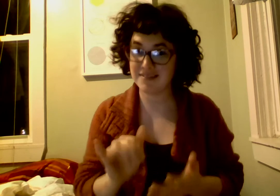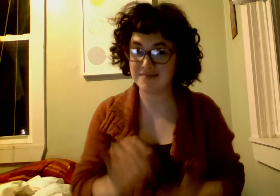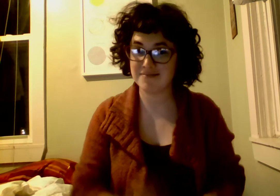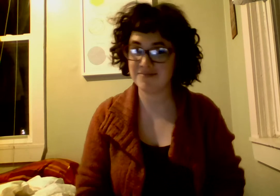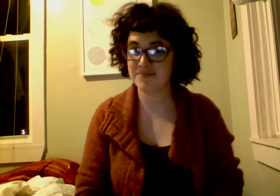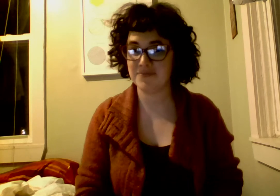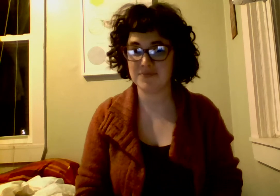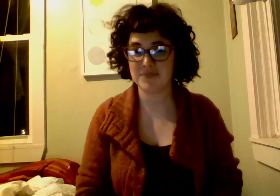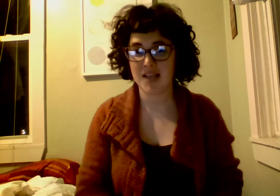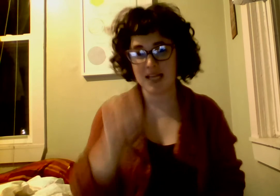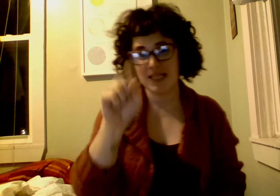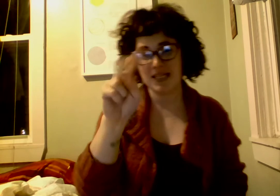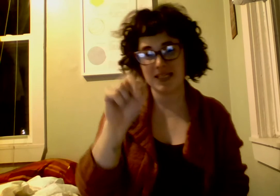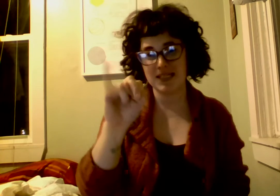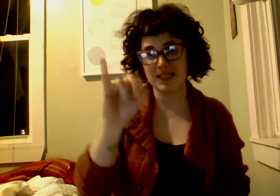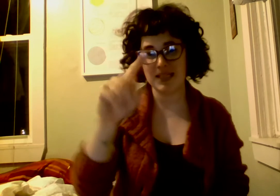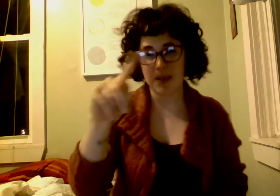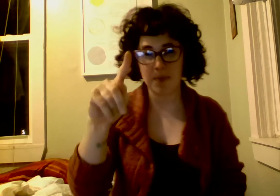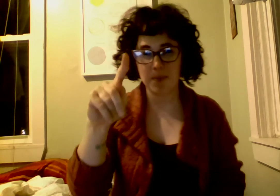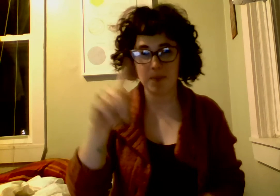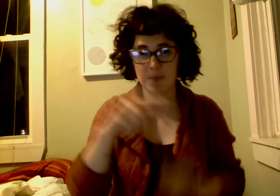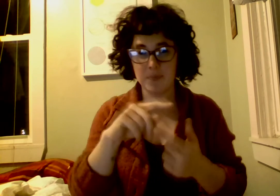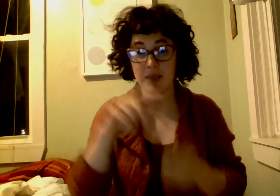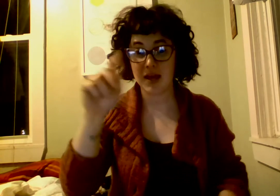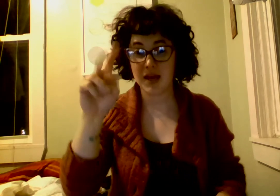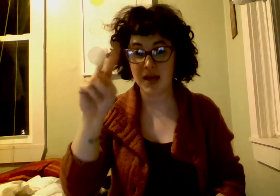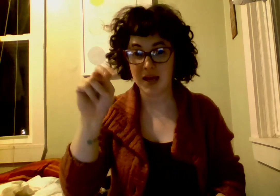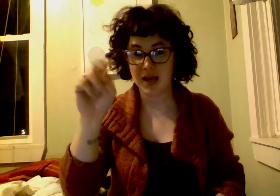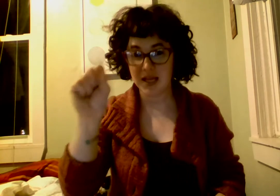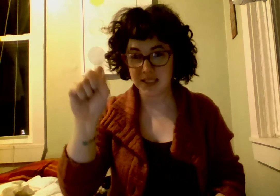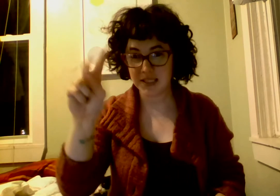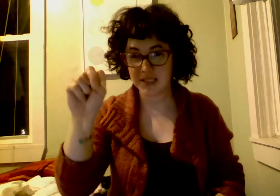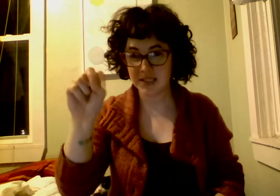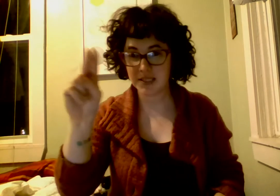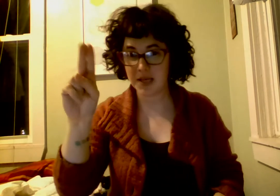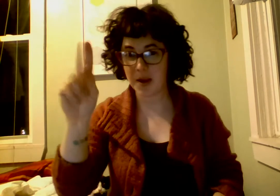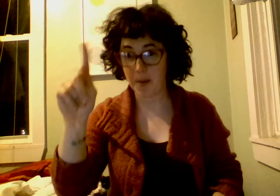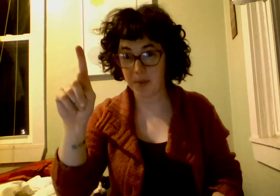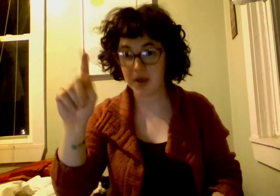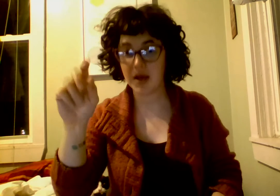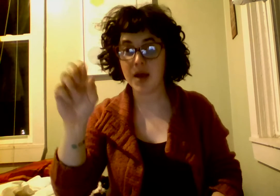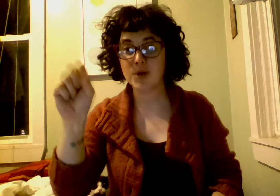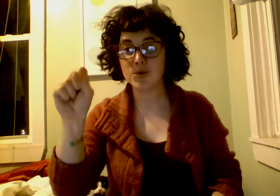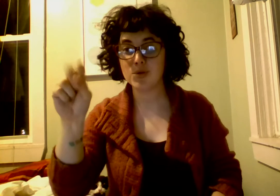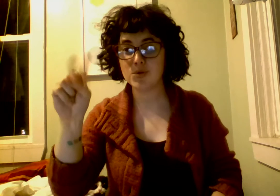Snip, snip, snap, snap, snute,